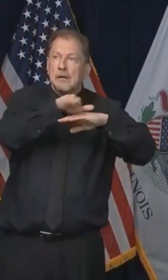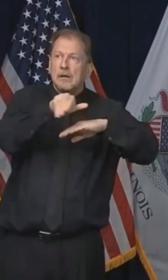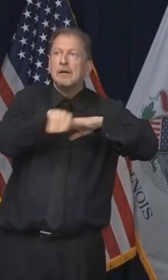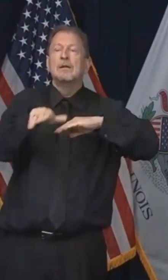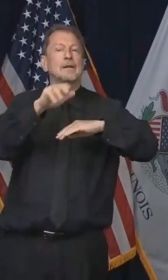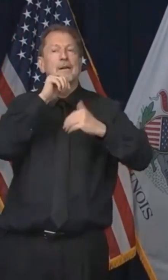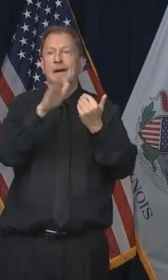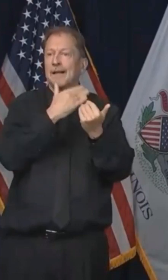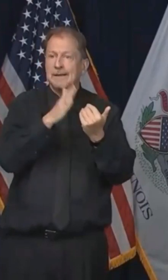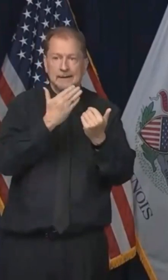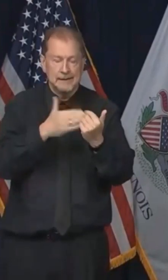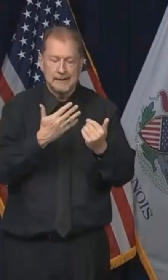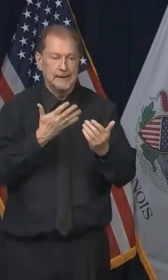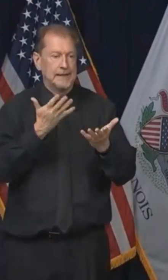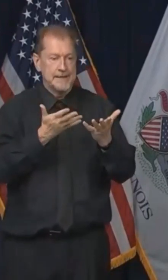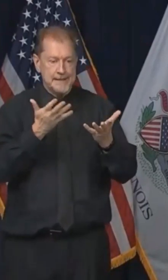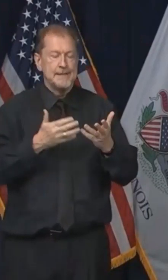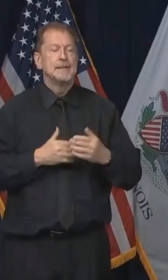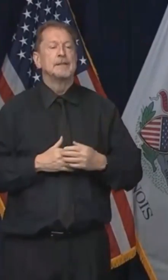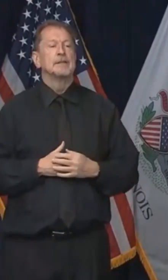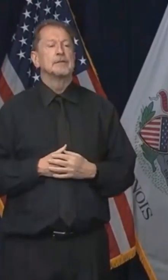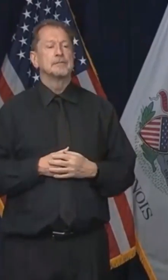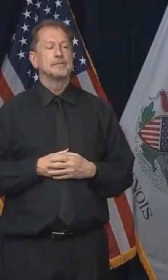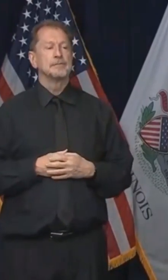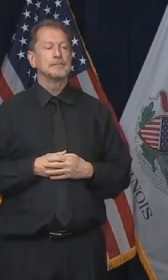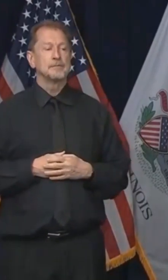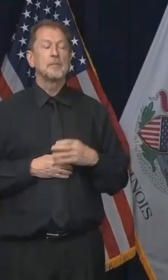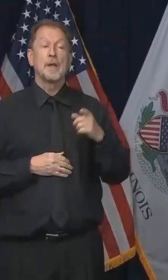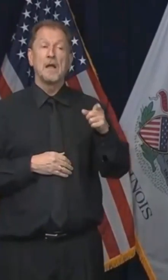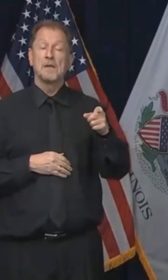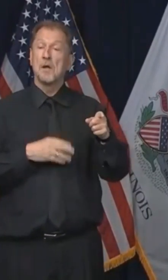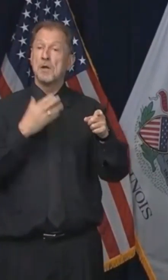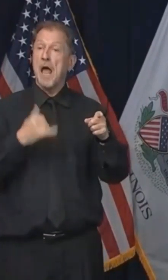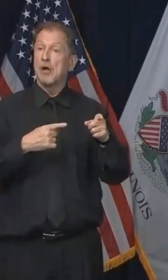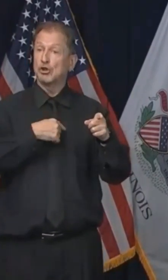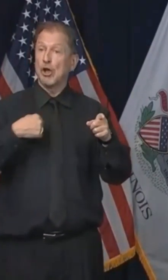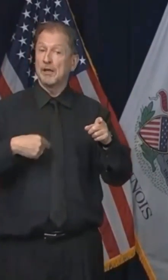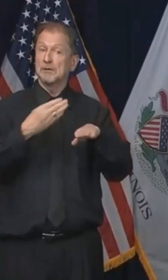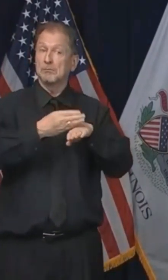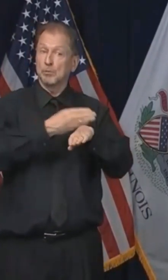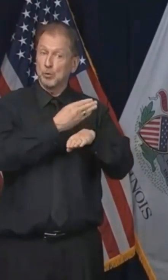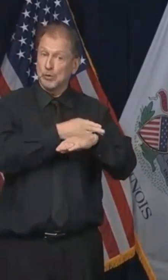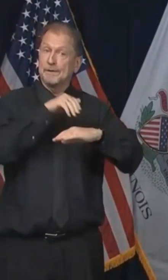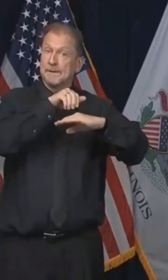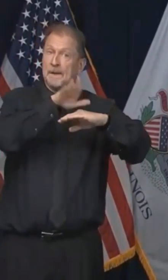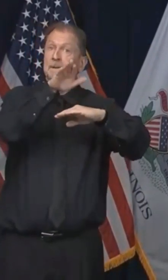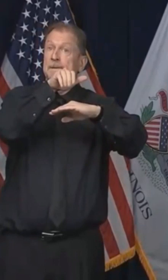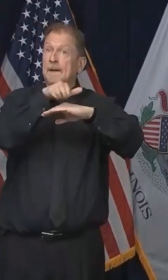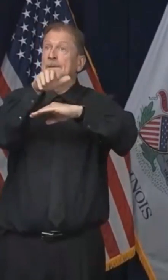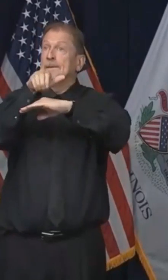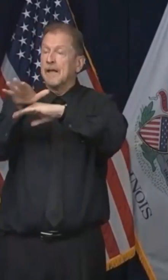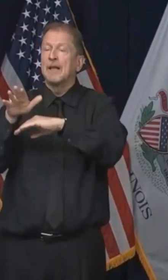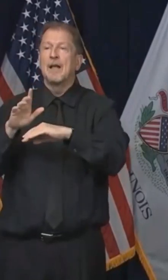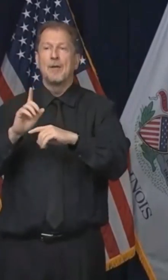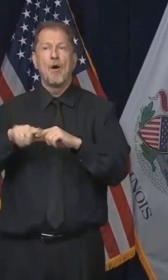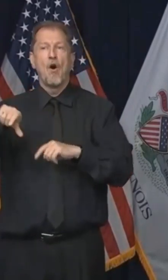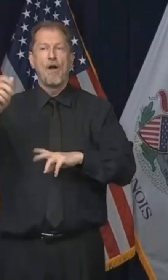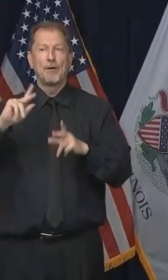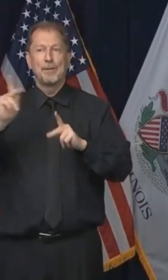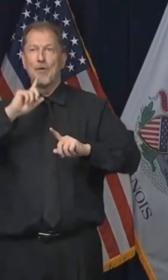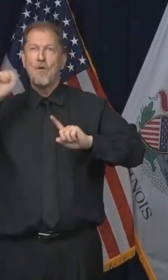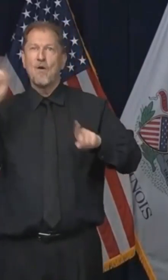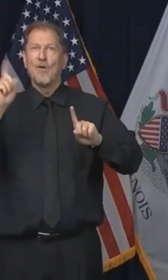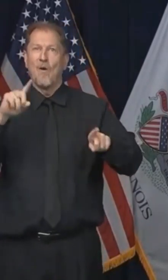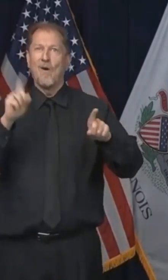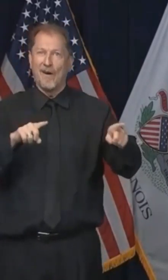curtailed to some degree. It has begun to pick up again, but as you can imagine, there's a backlog of everything that was going to